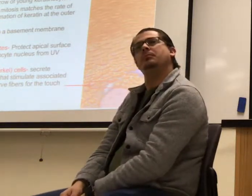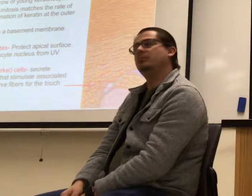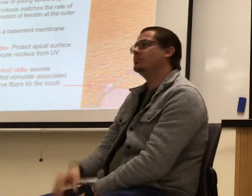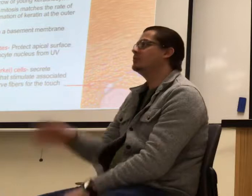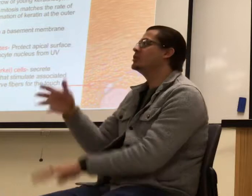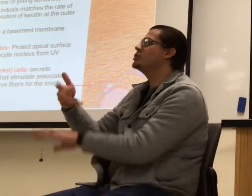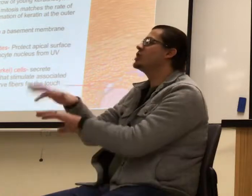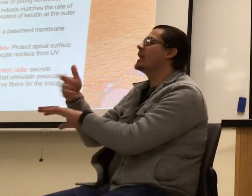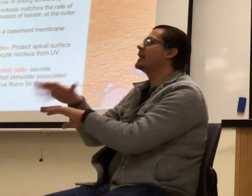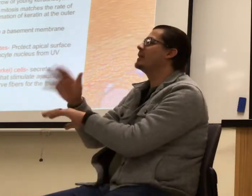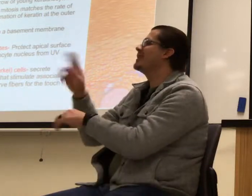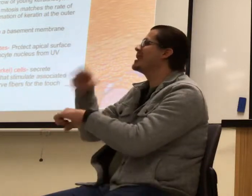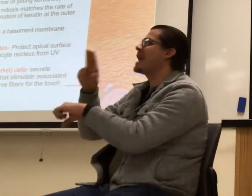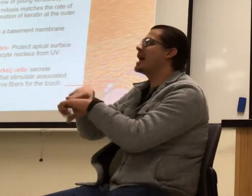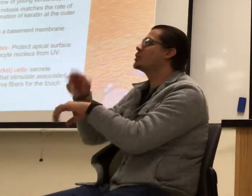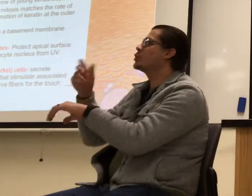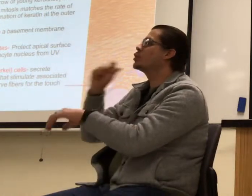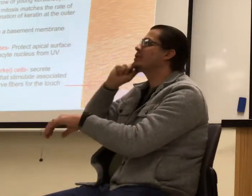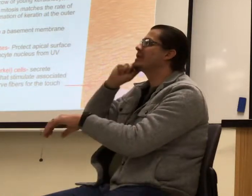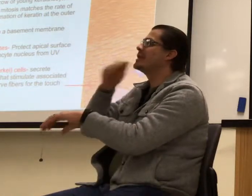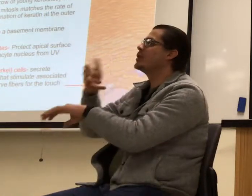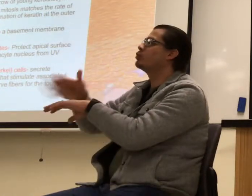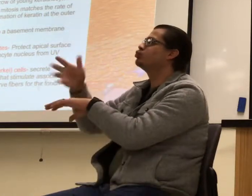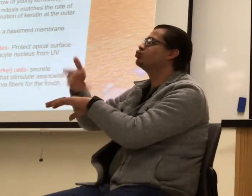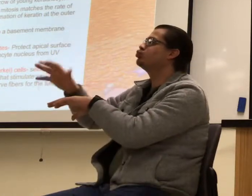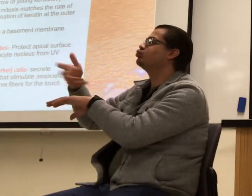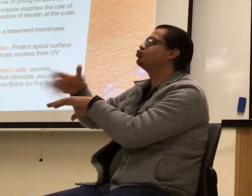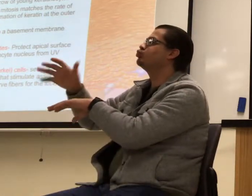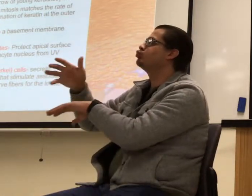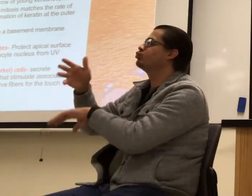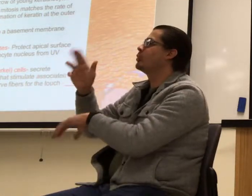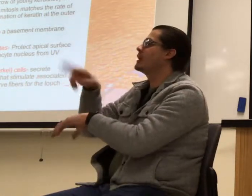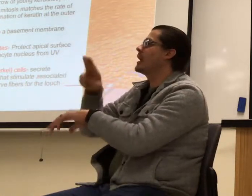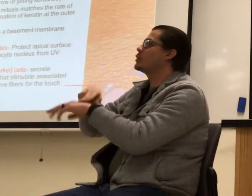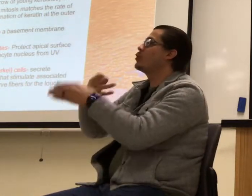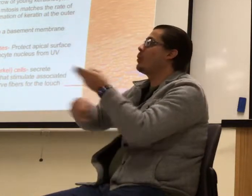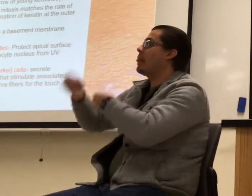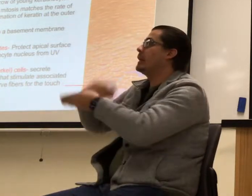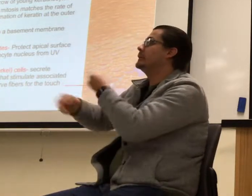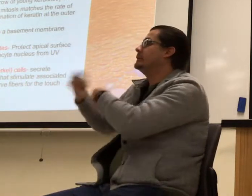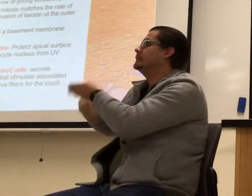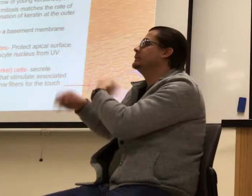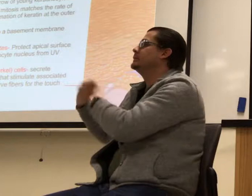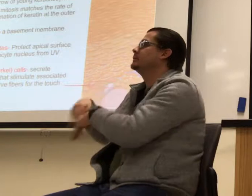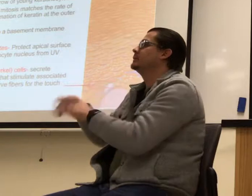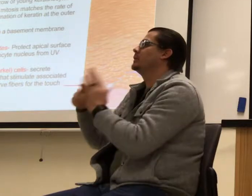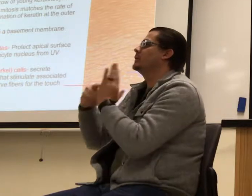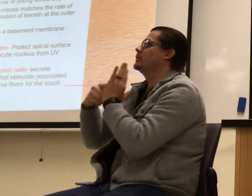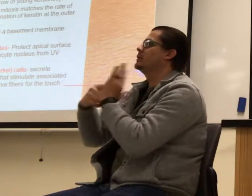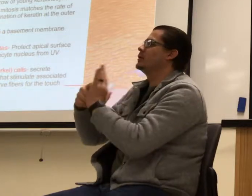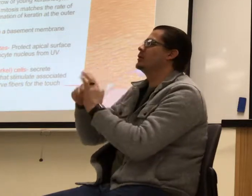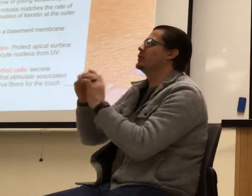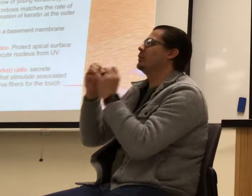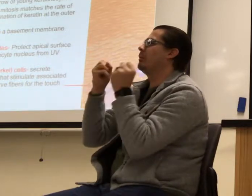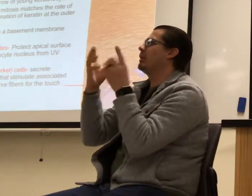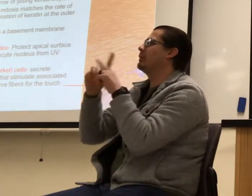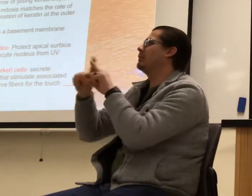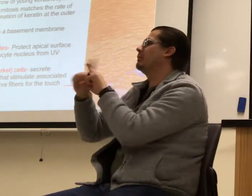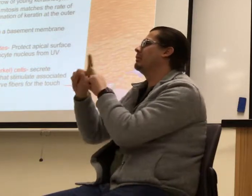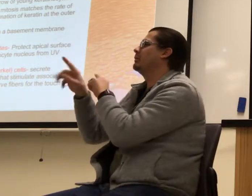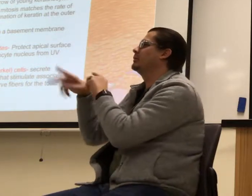Shedding, the natural shedding of the skin. Now there's other things here. They show you melanocytes and tactile